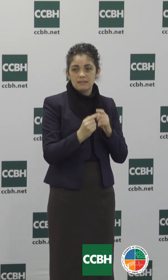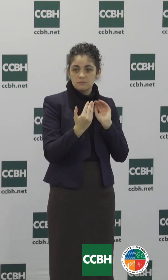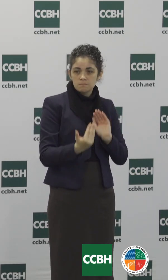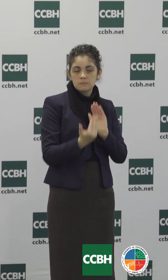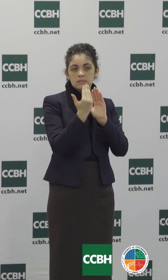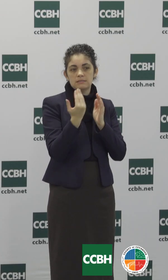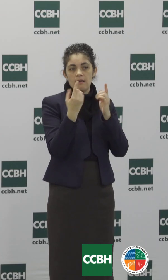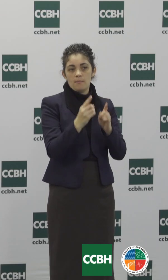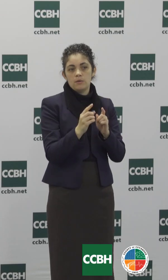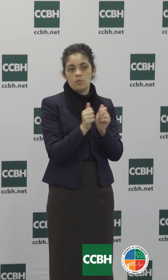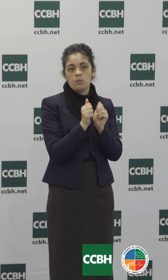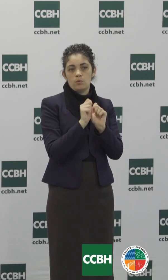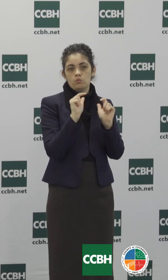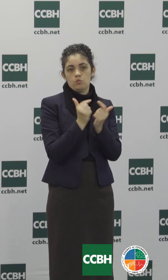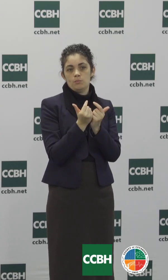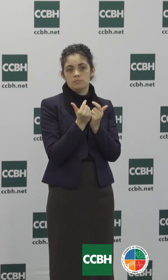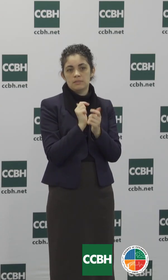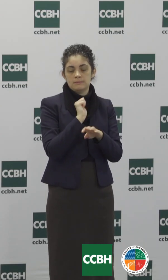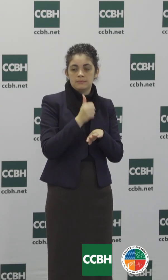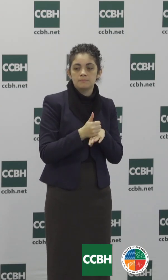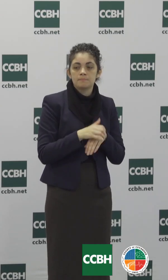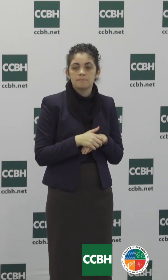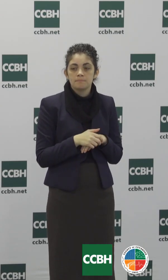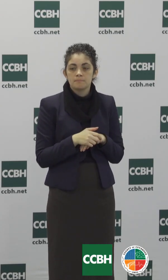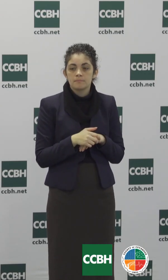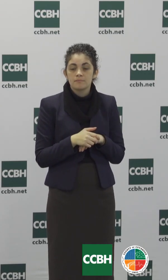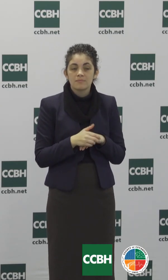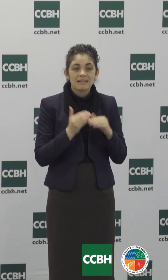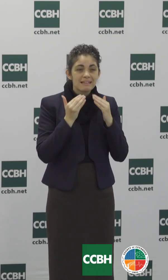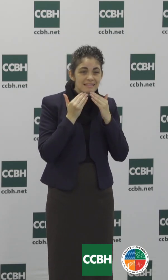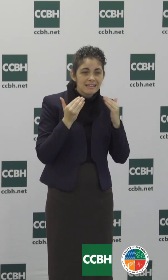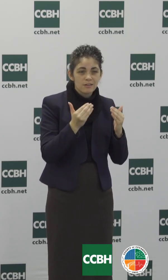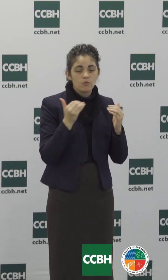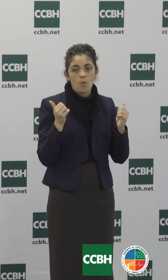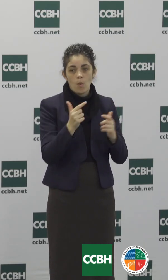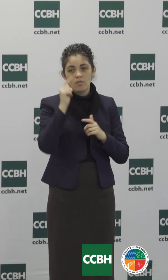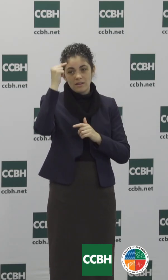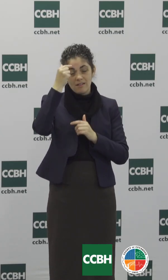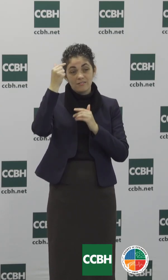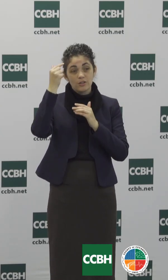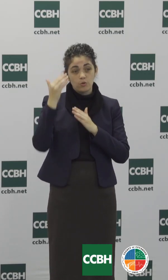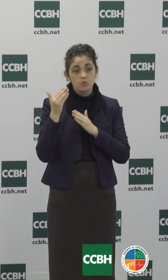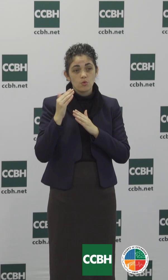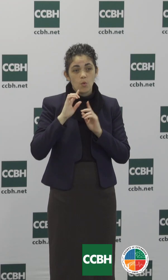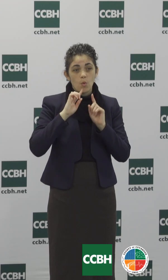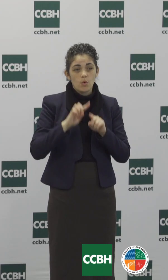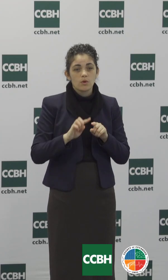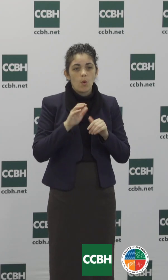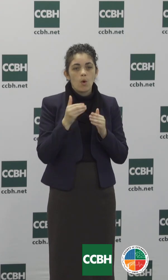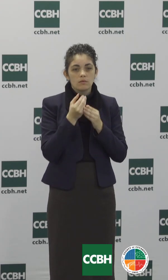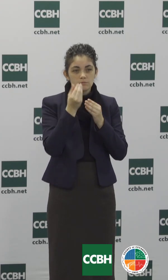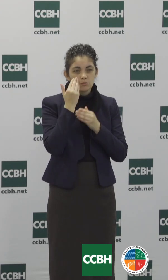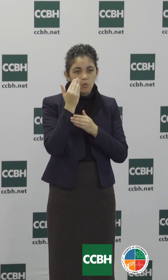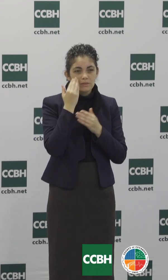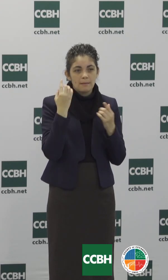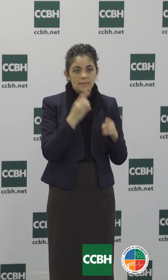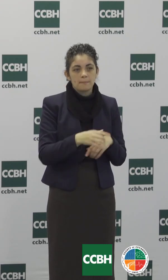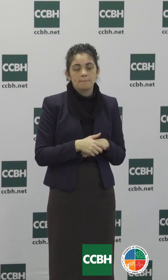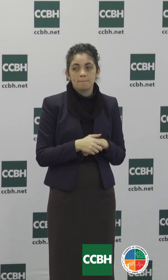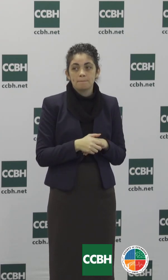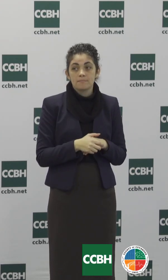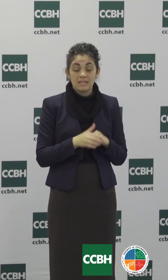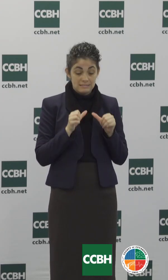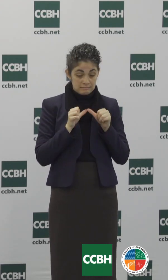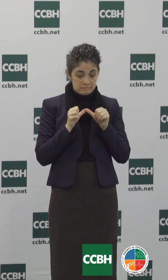facing in these group settings. So we appreciate the intent of the governor's order and his desire to keep people informed. And